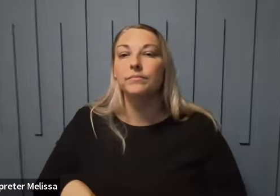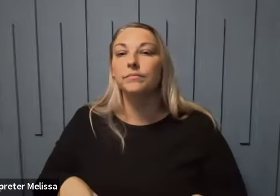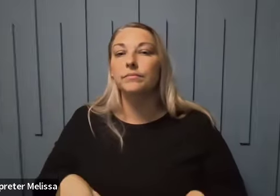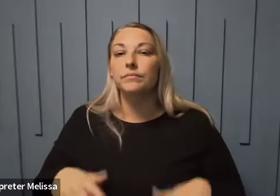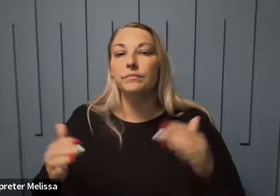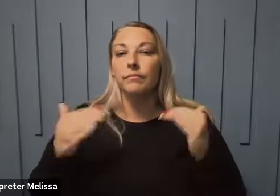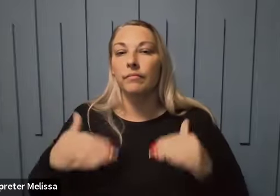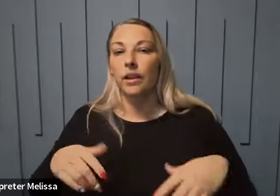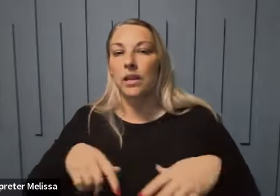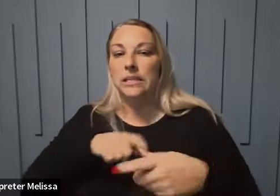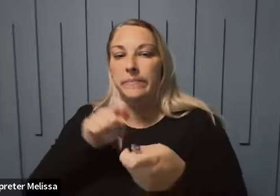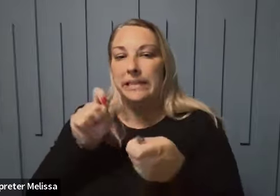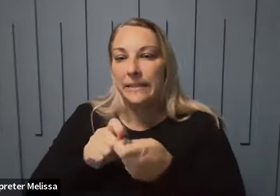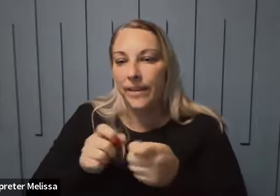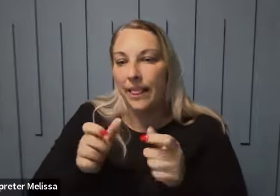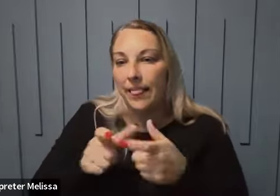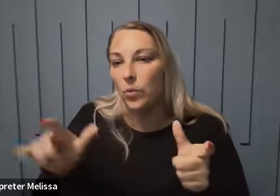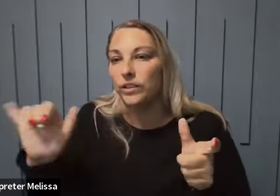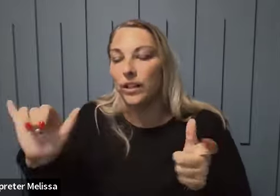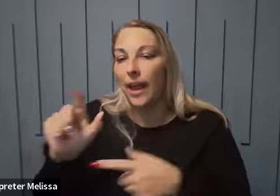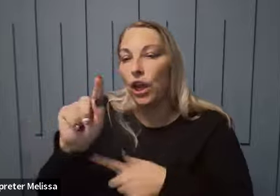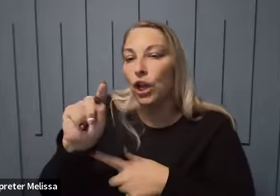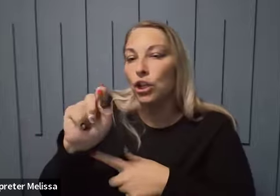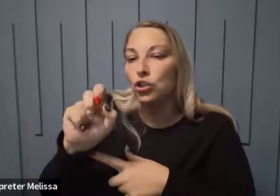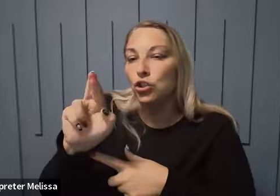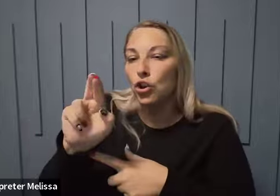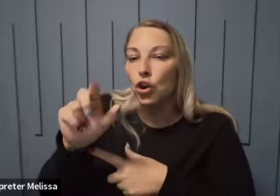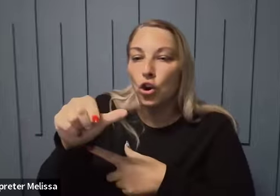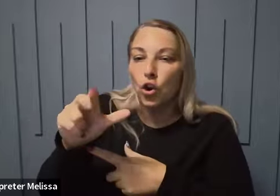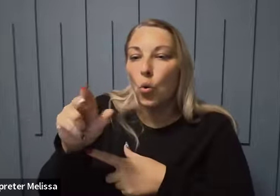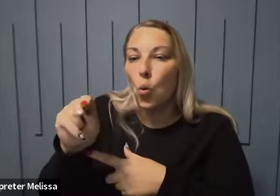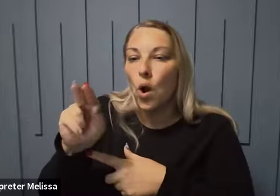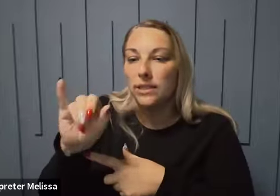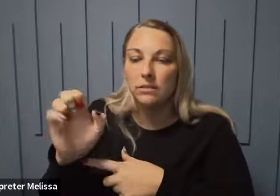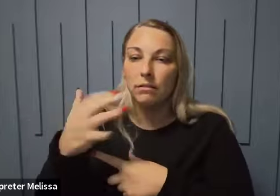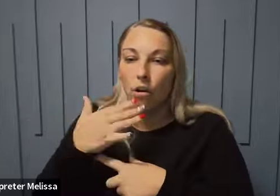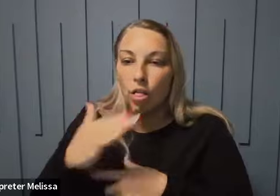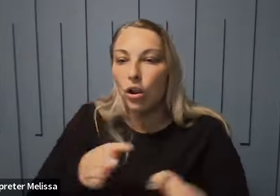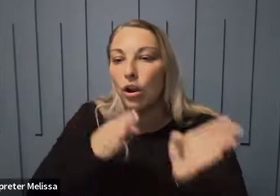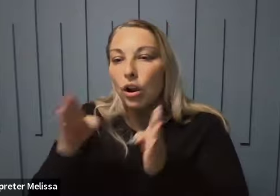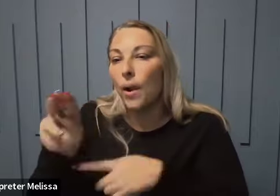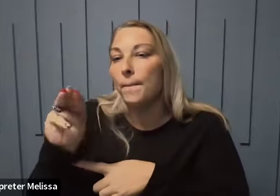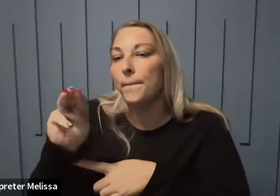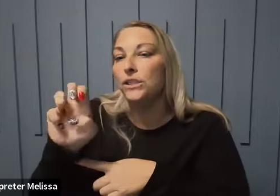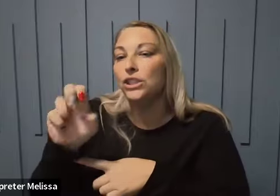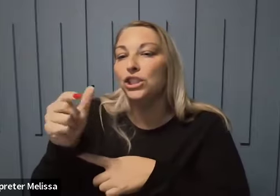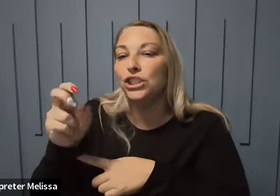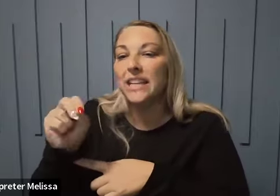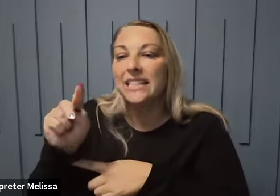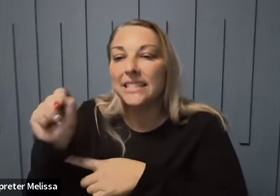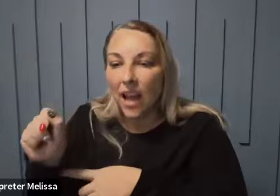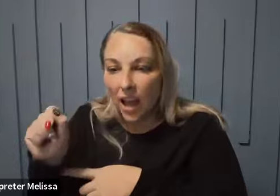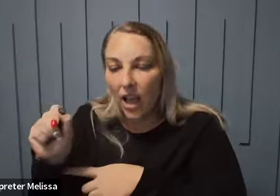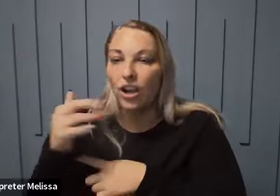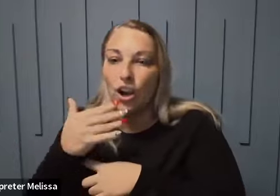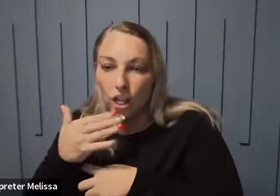words like turquoise or magenta, those are very specific words, and we can finger spell them. We absolutely can fingerspell them